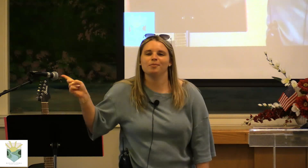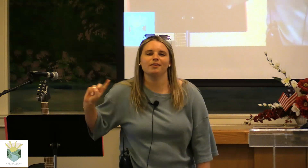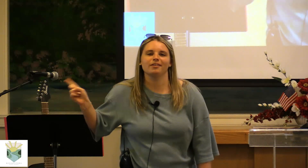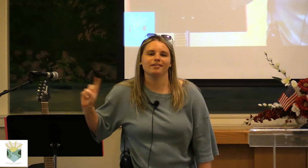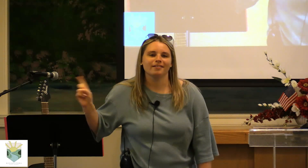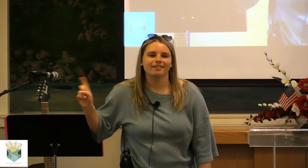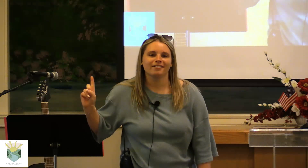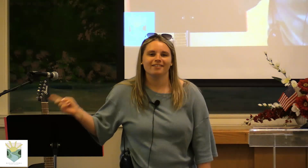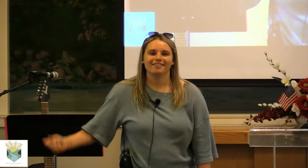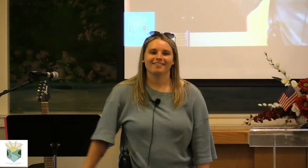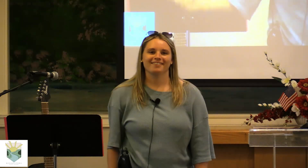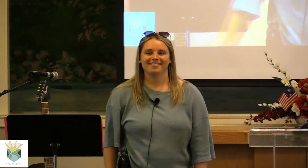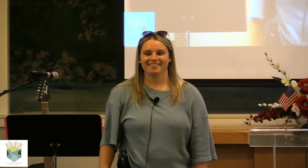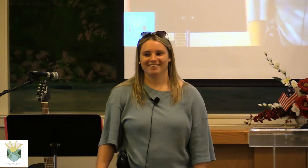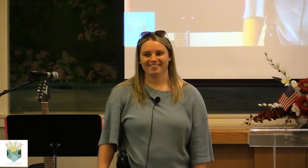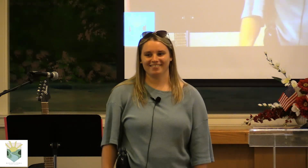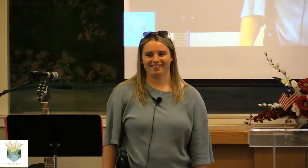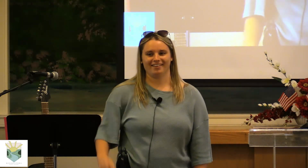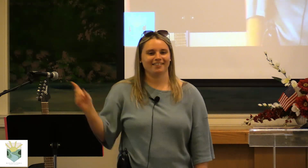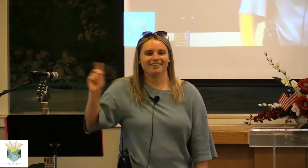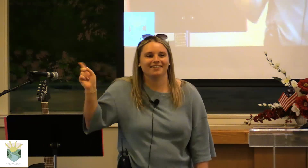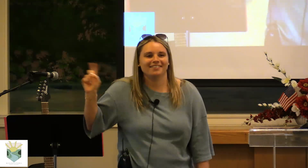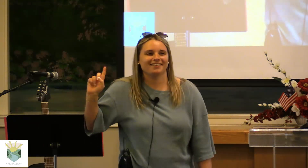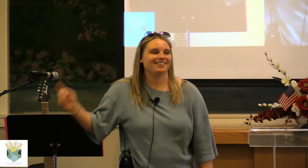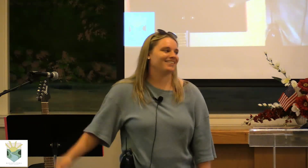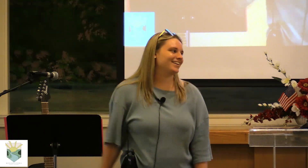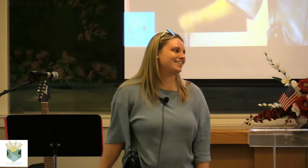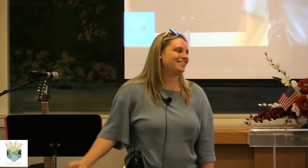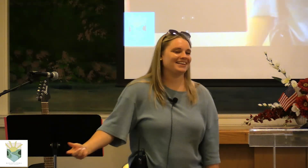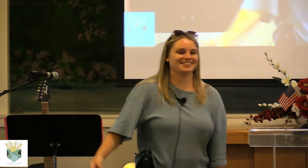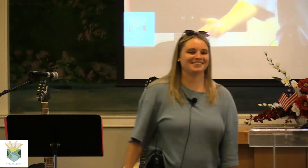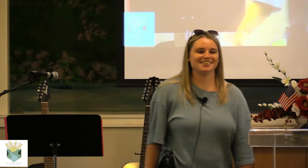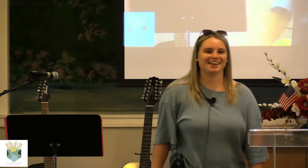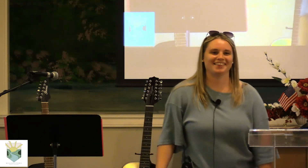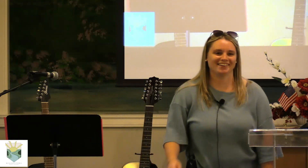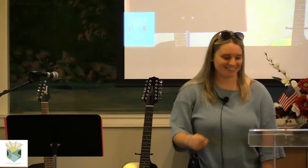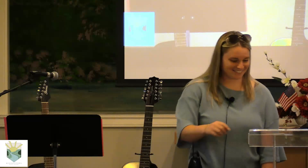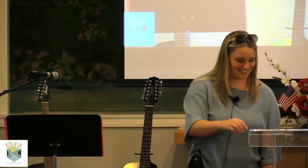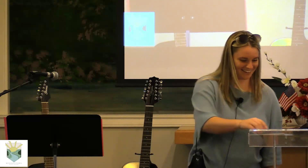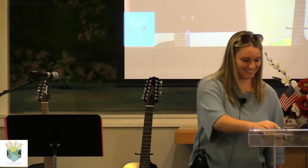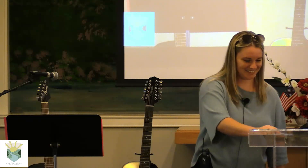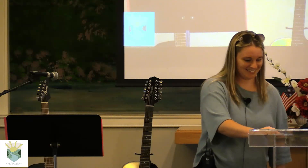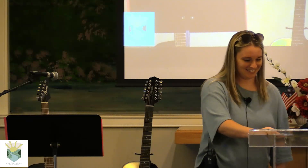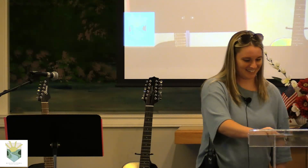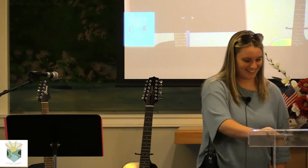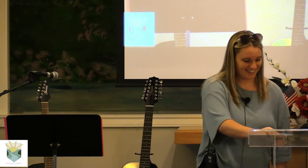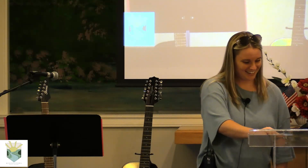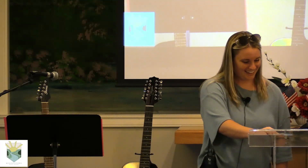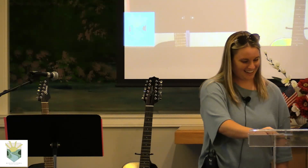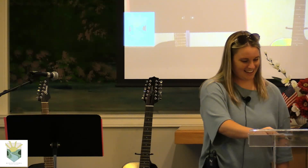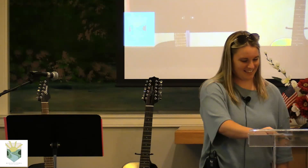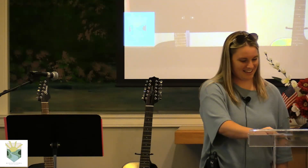been? Yeah. Yeah. Like, Yeah. I don't know. That's just what I thought of to help me remember. And